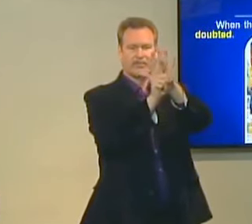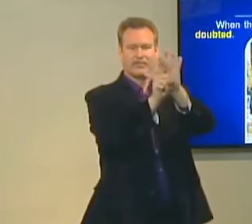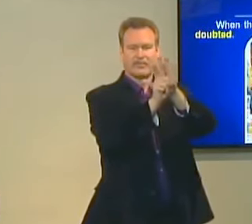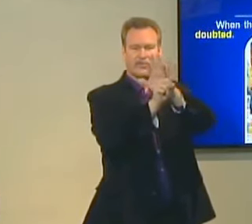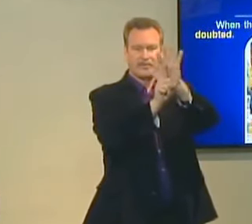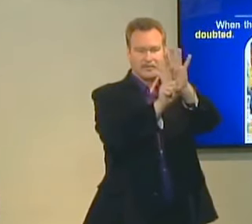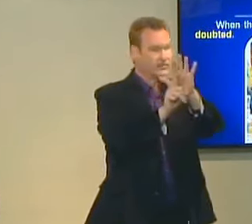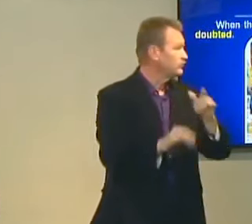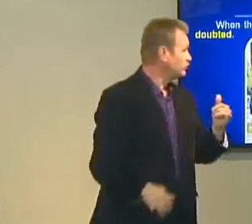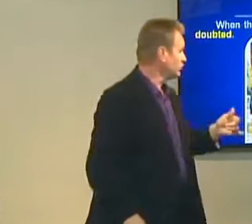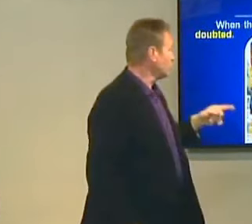through to Him, go through Jesus.